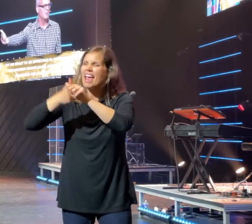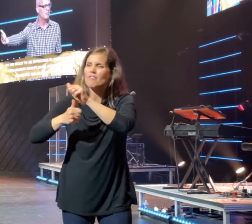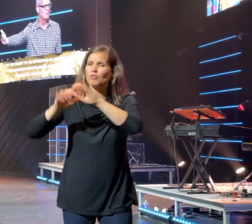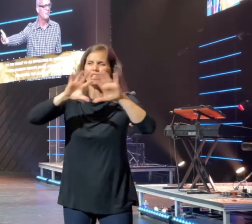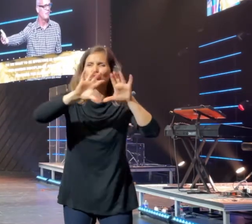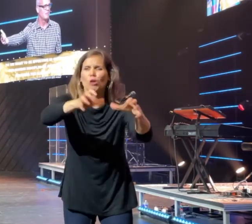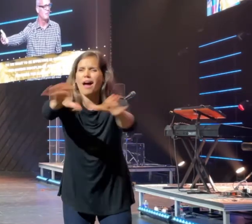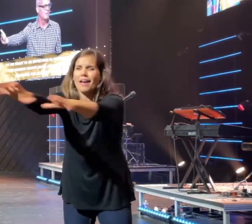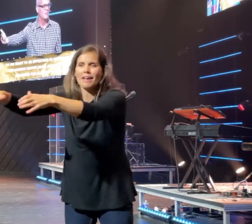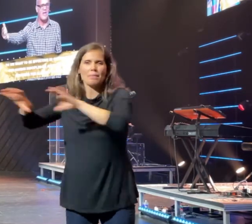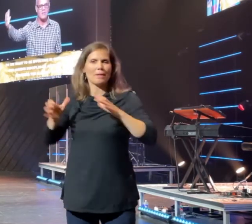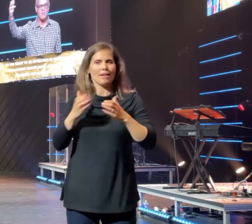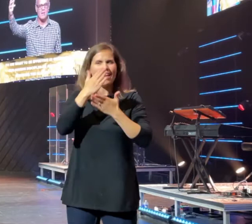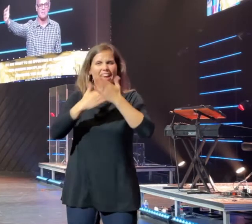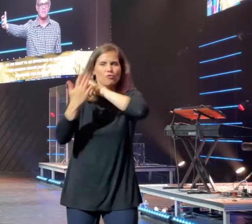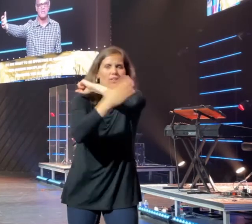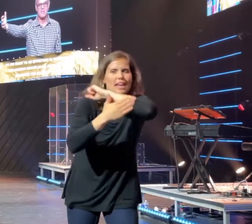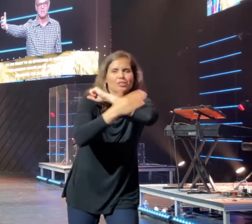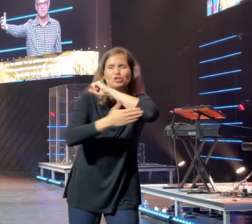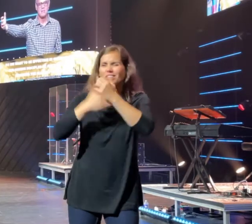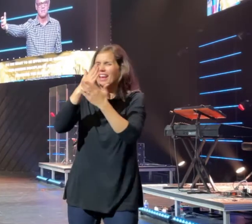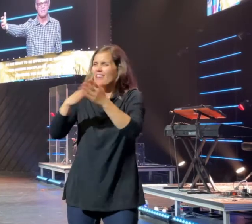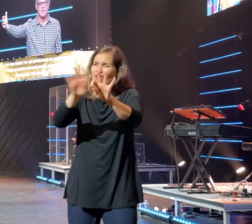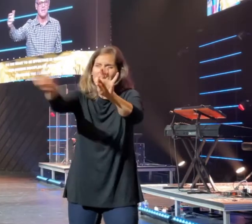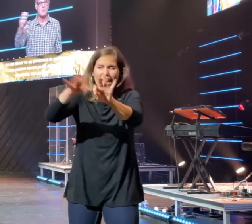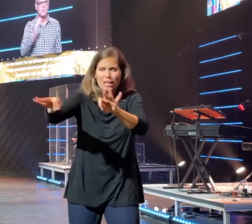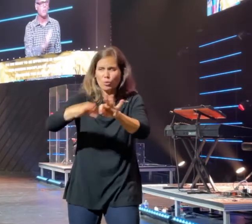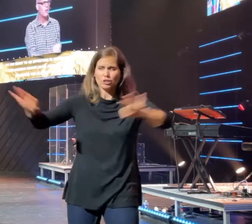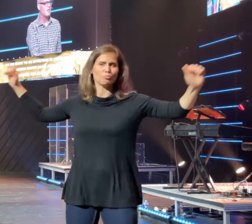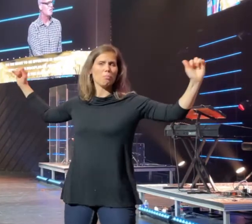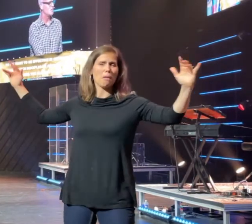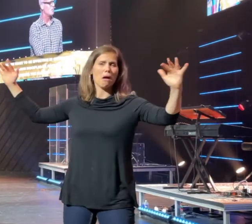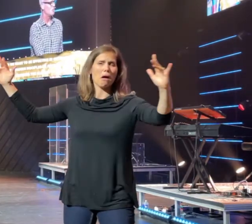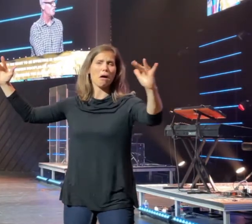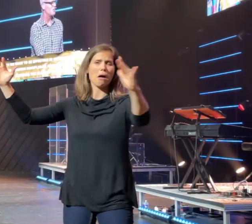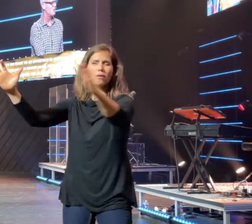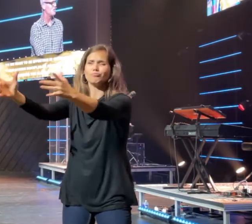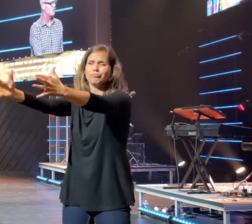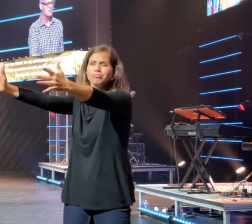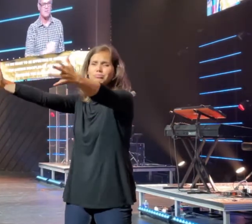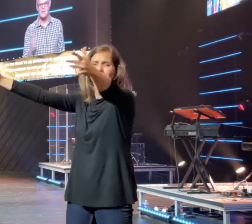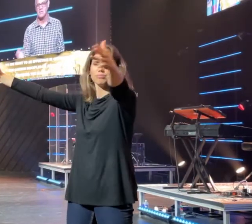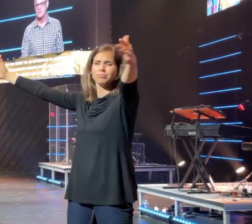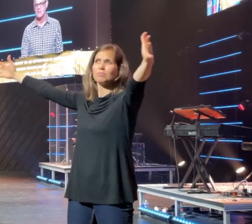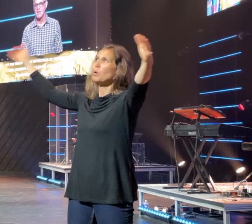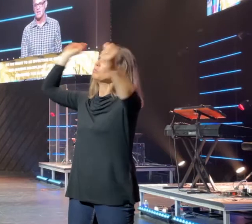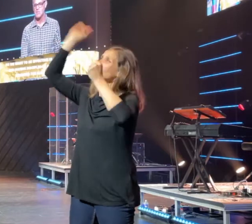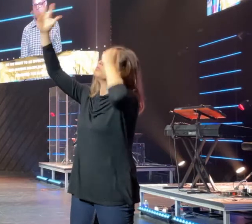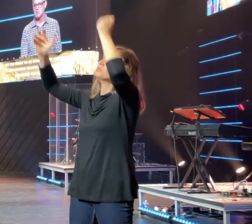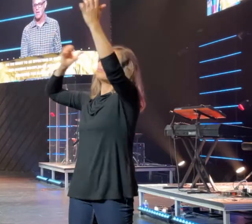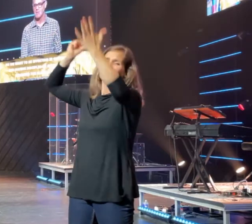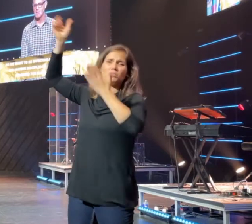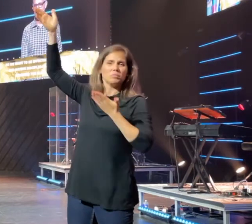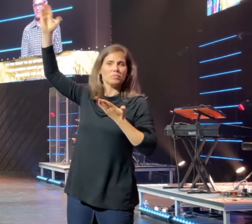people. That great vision had not moved one inch between the resurrection of Jesus Christ and Acts